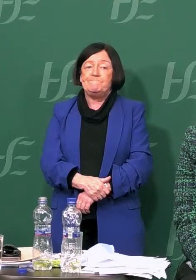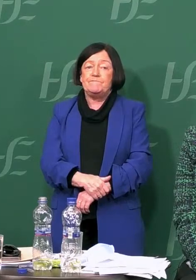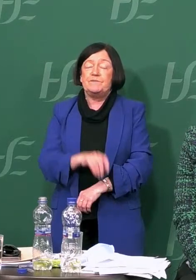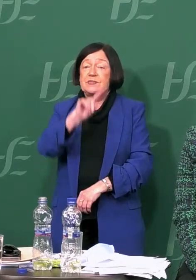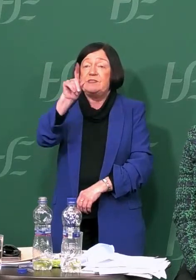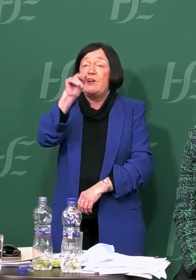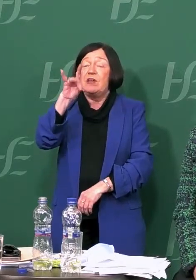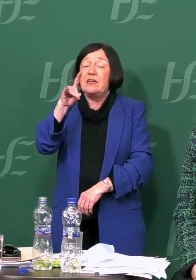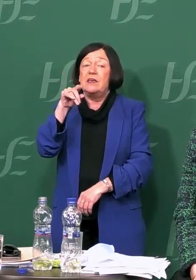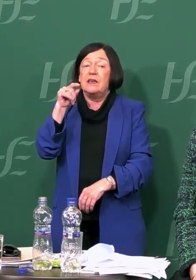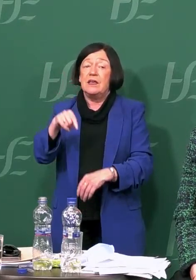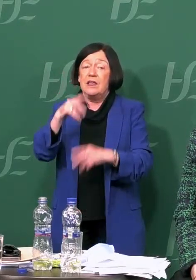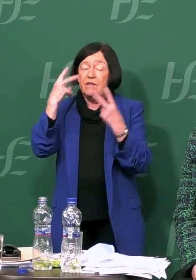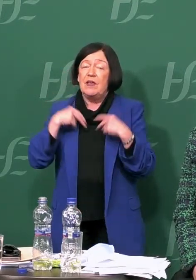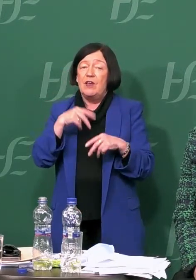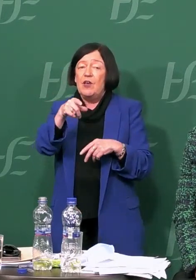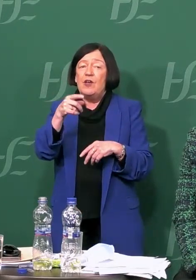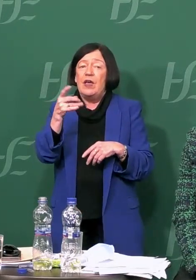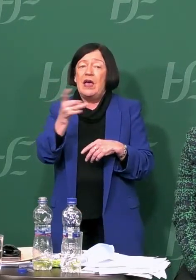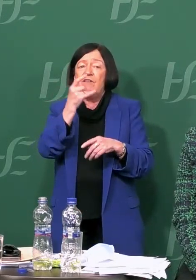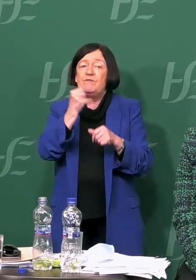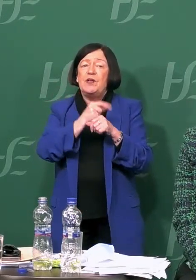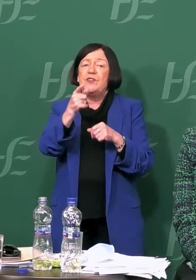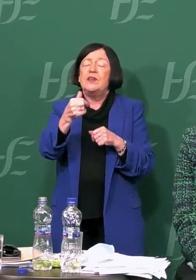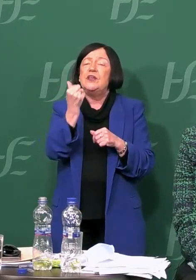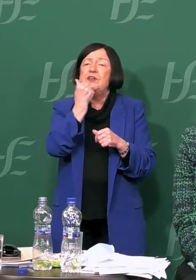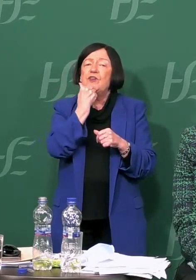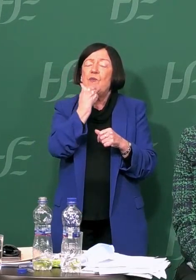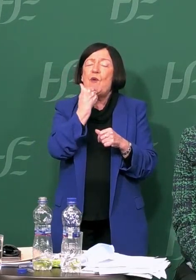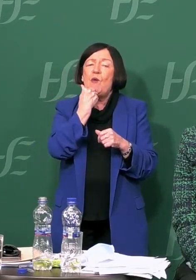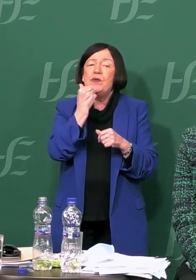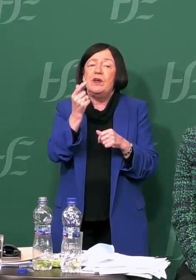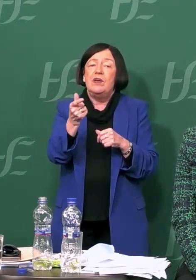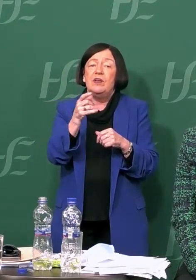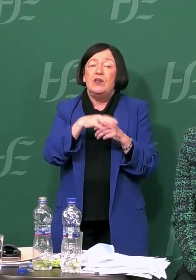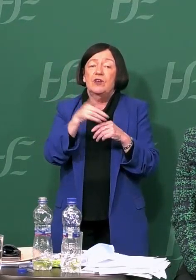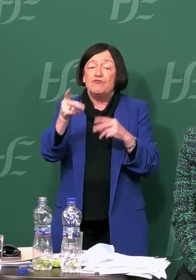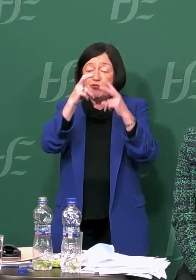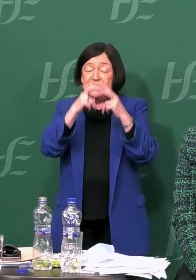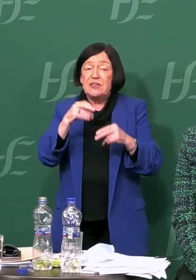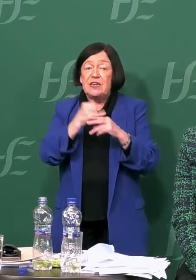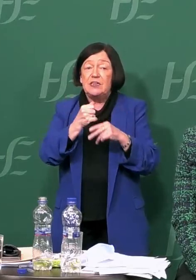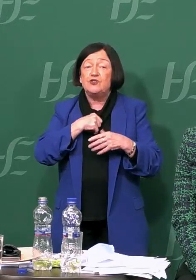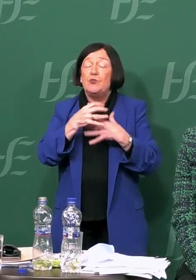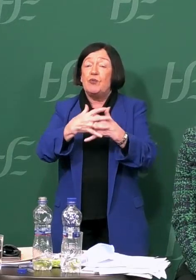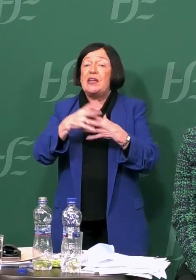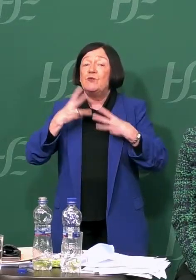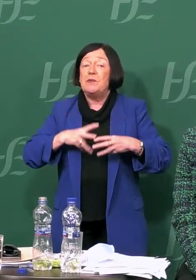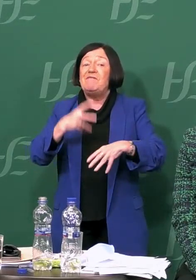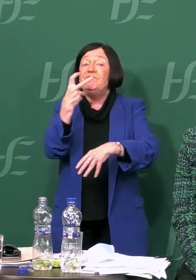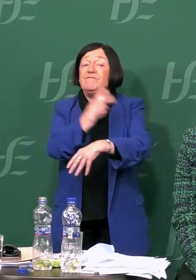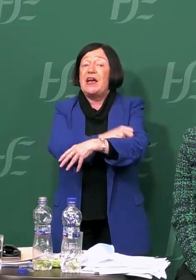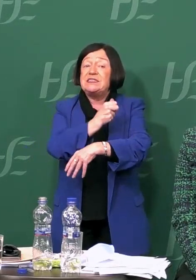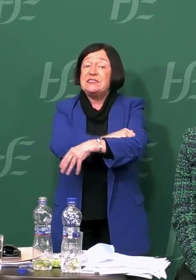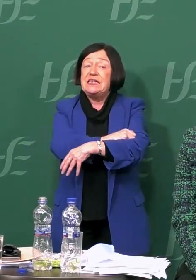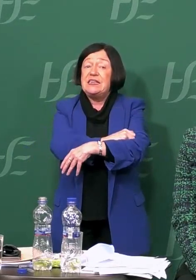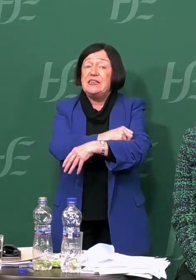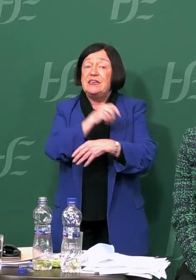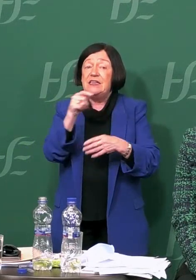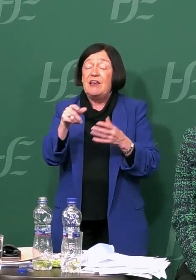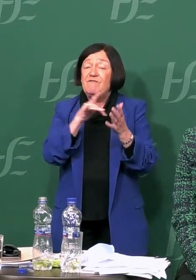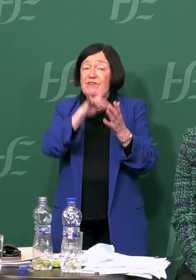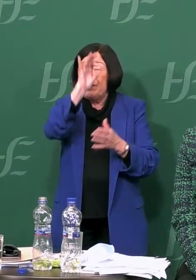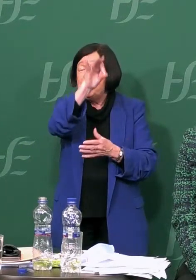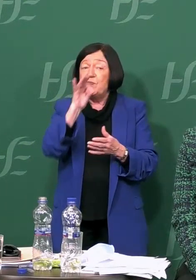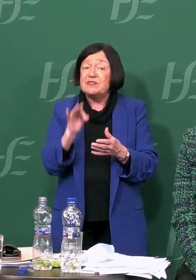Zara King, Virgin Media again. Sorry, people are just asking for the source of the research into the number of pregnant women vaccinated, the 58% that are